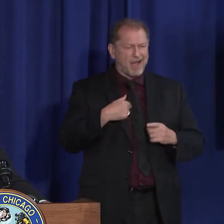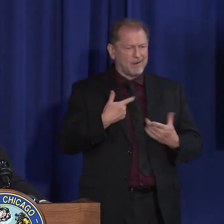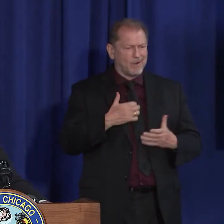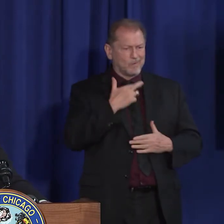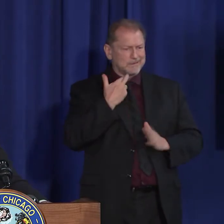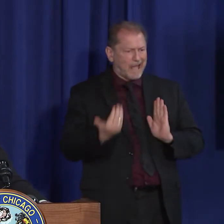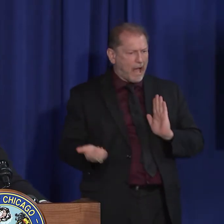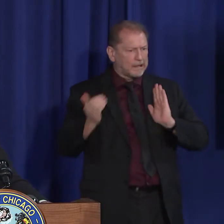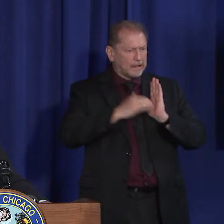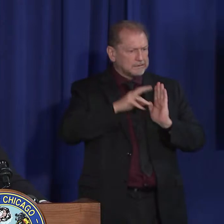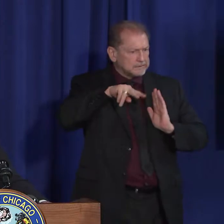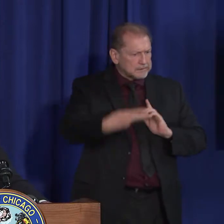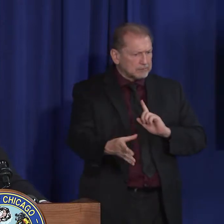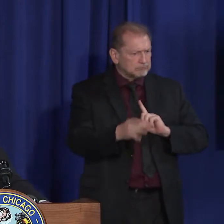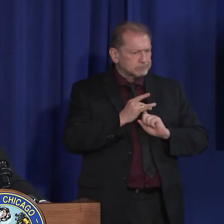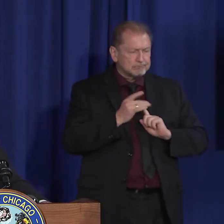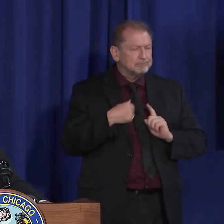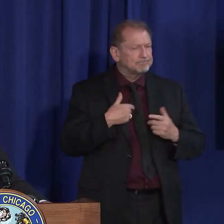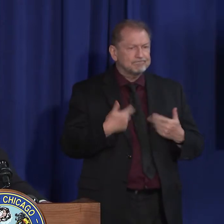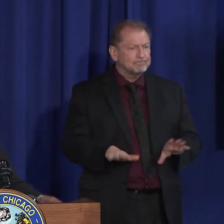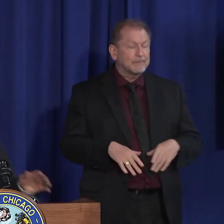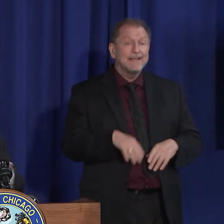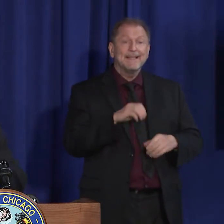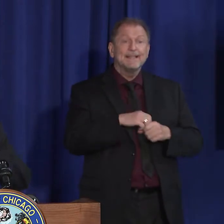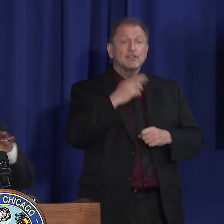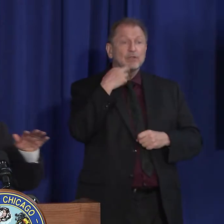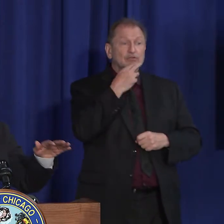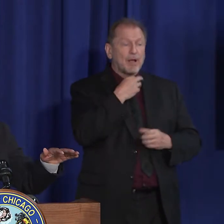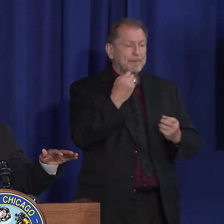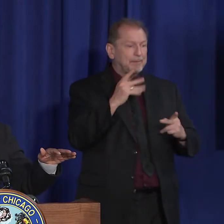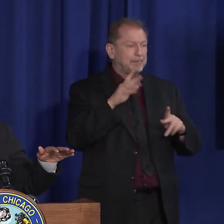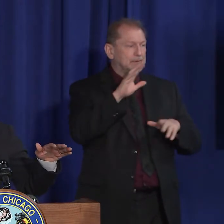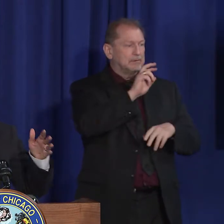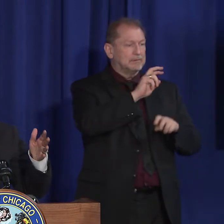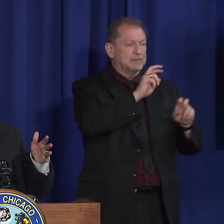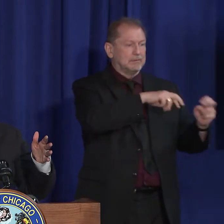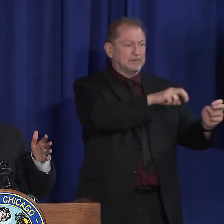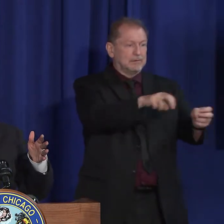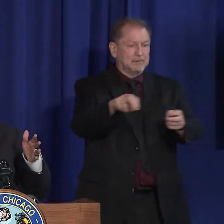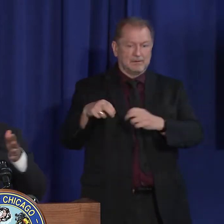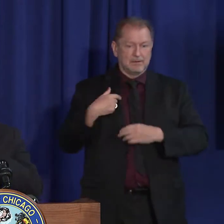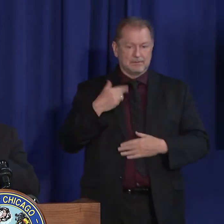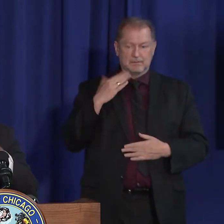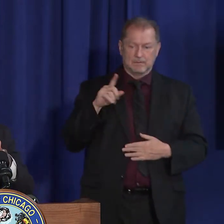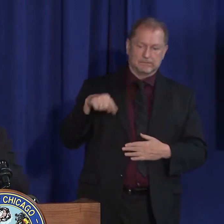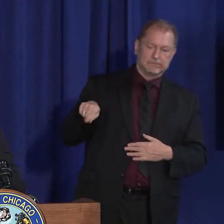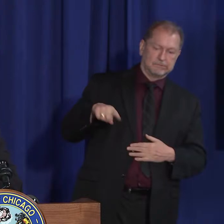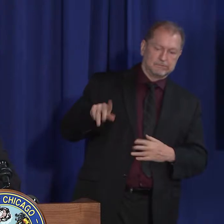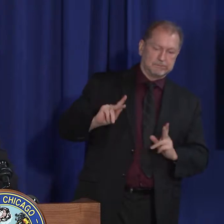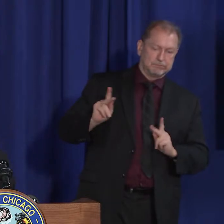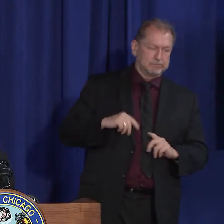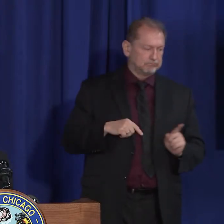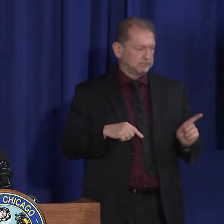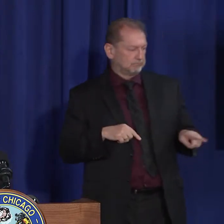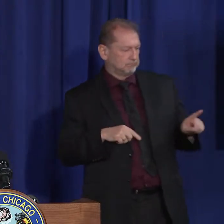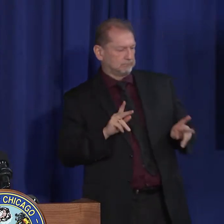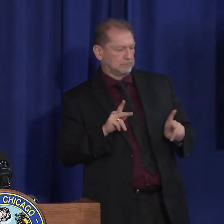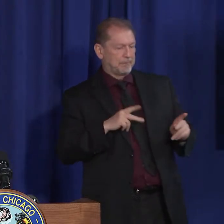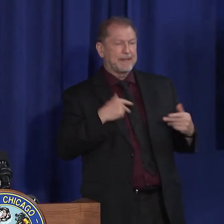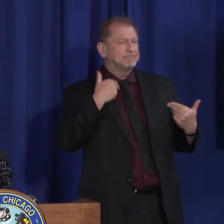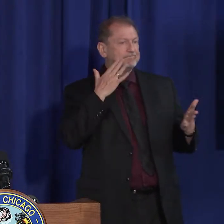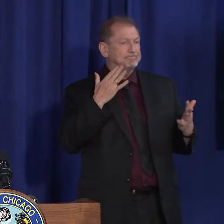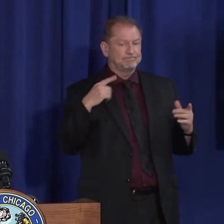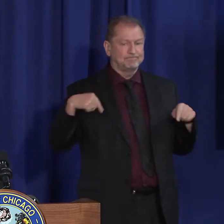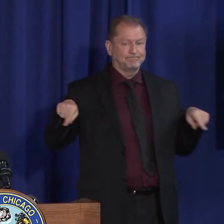So and particularly in a restaurant setting where I have no idea now, knowing whether or not the people that are sitting in and